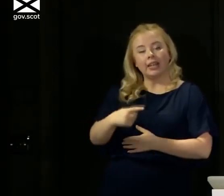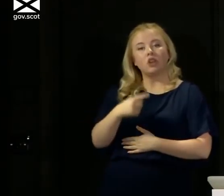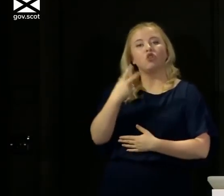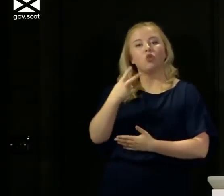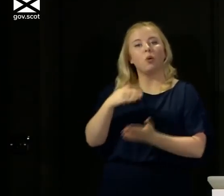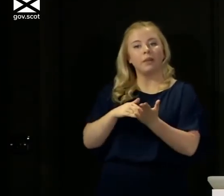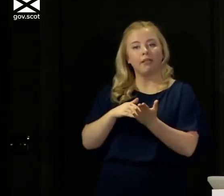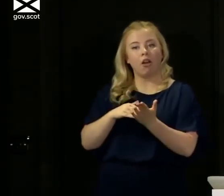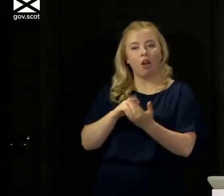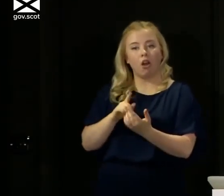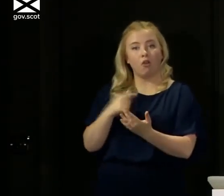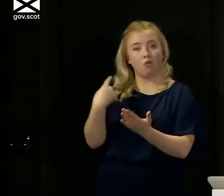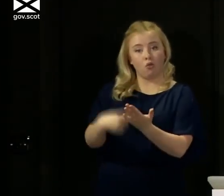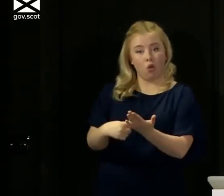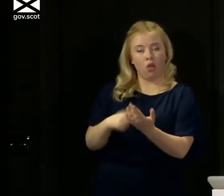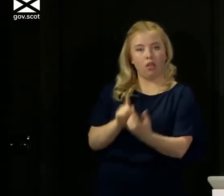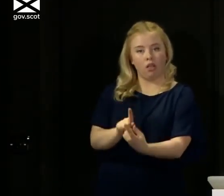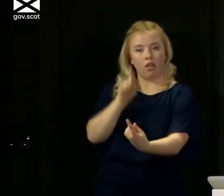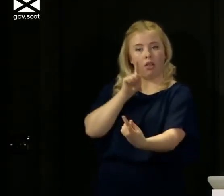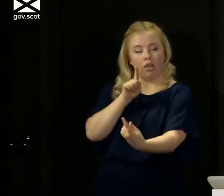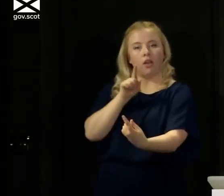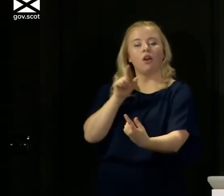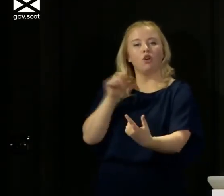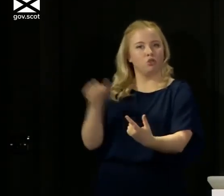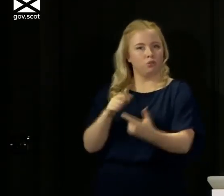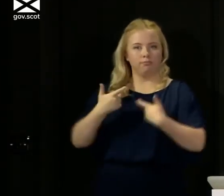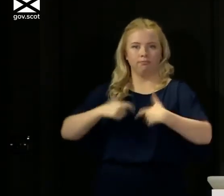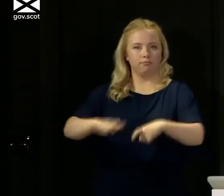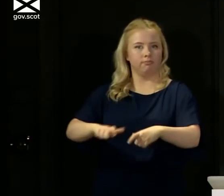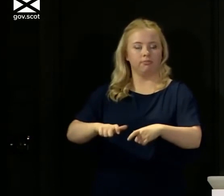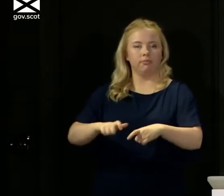be retained. And, you know, if you read